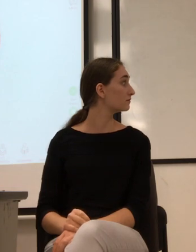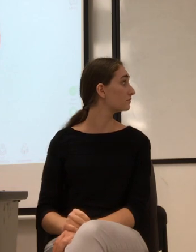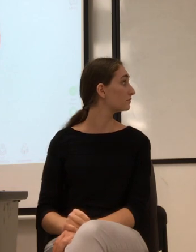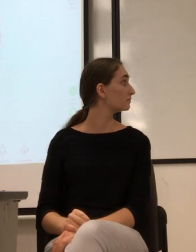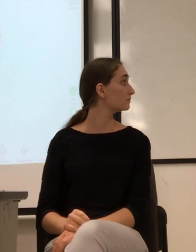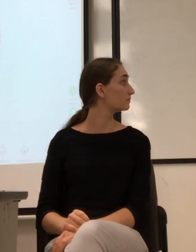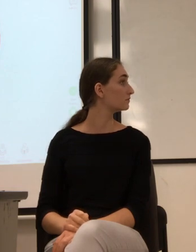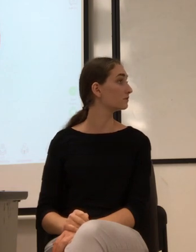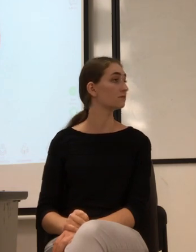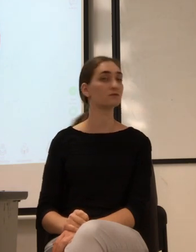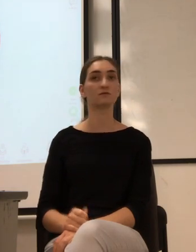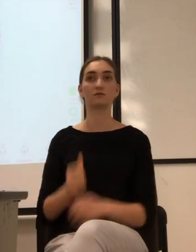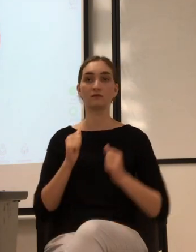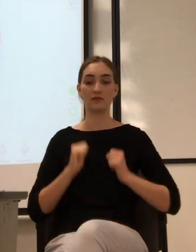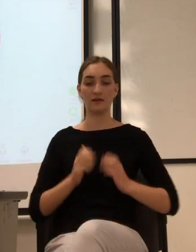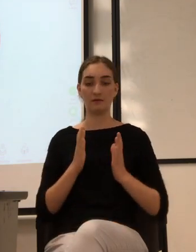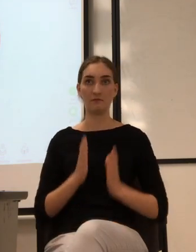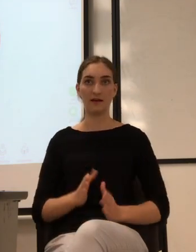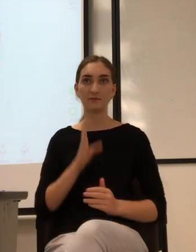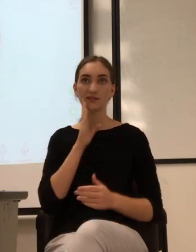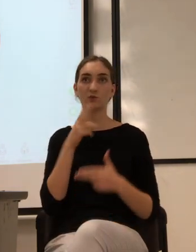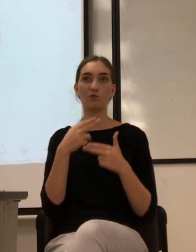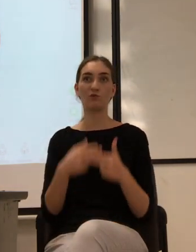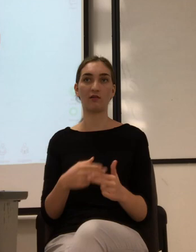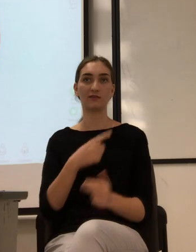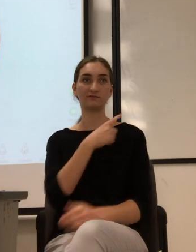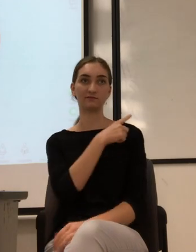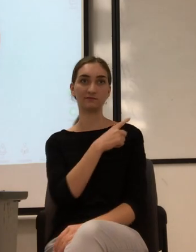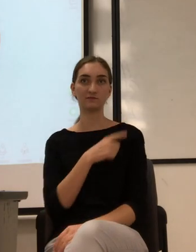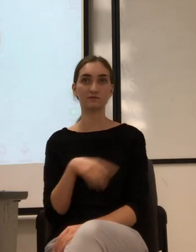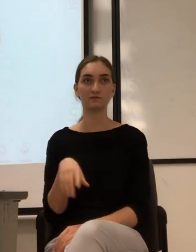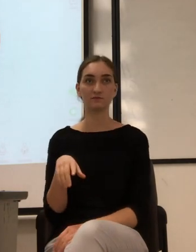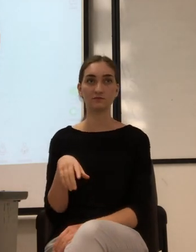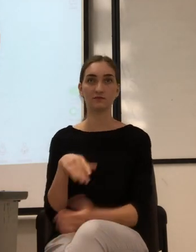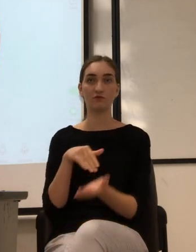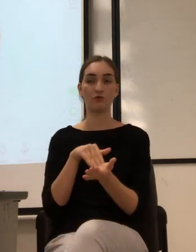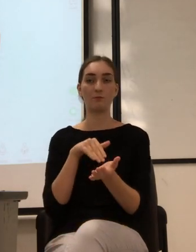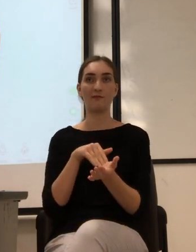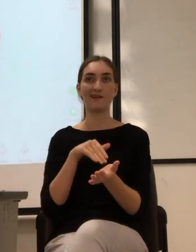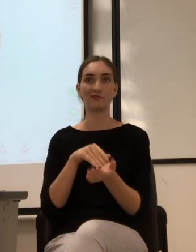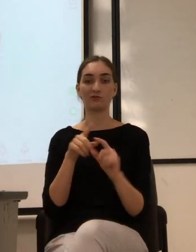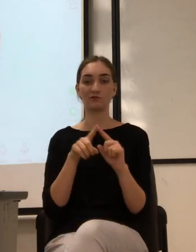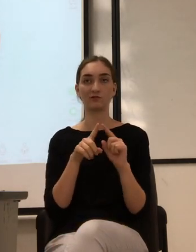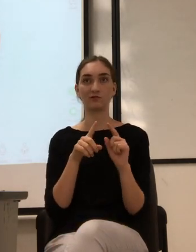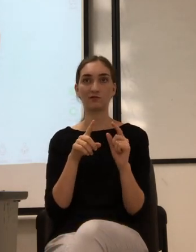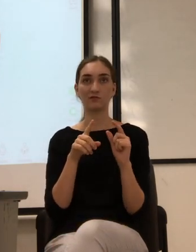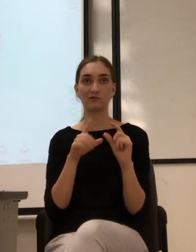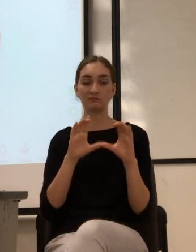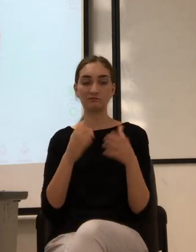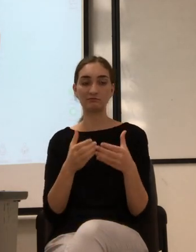An anatomist would more likely call it this. In clinical circles, they usually call it left anterior descending.